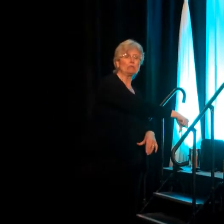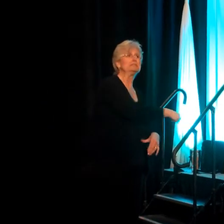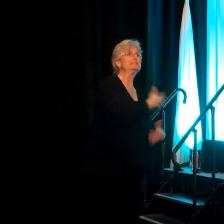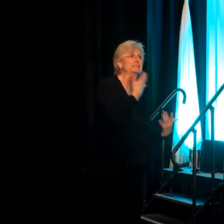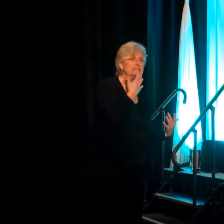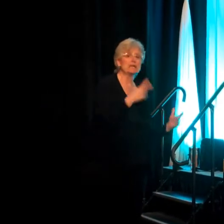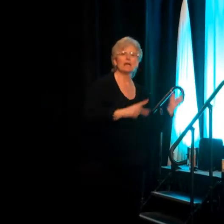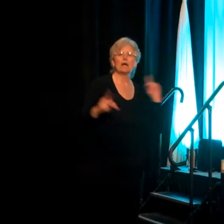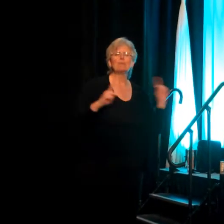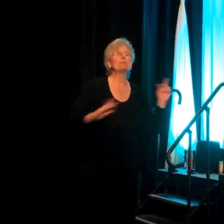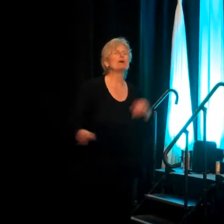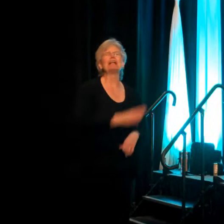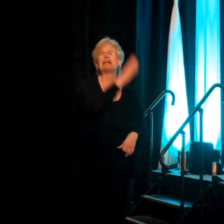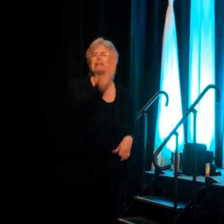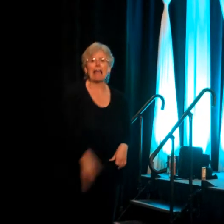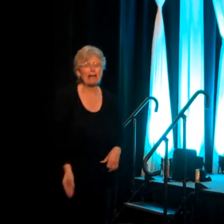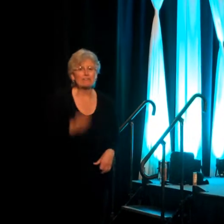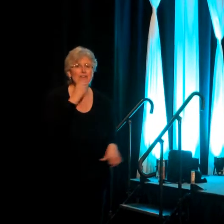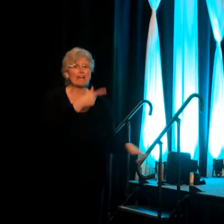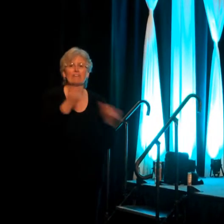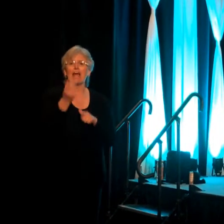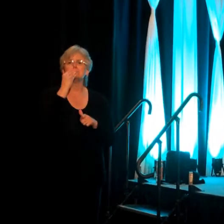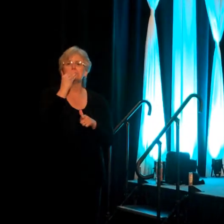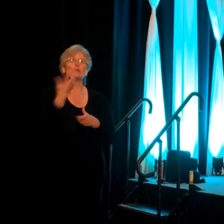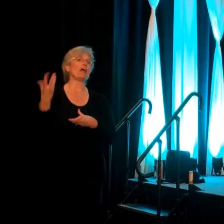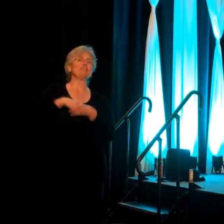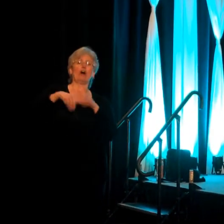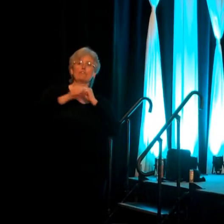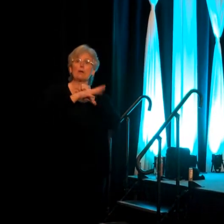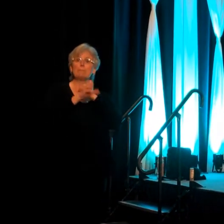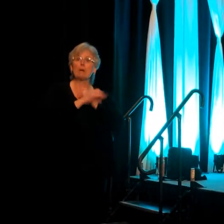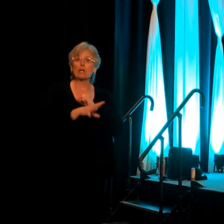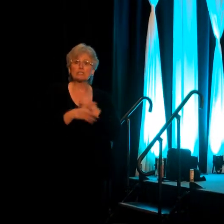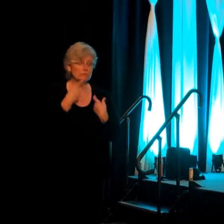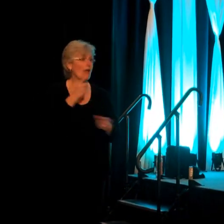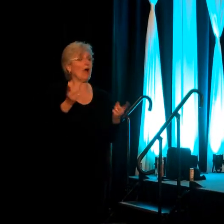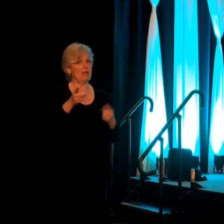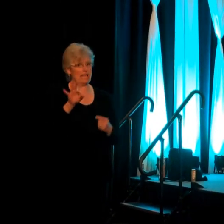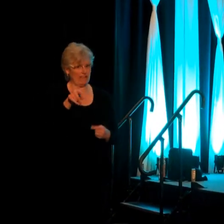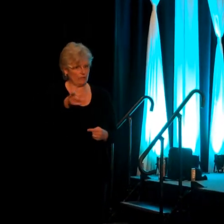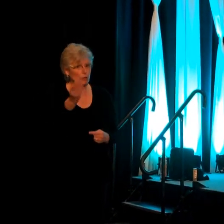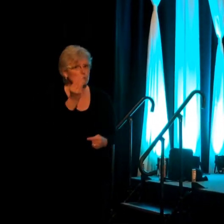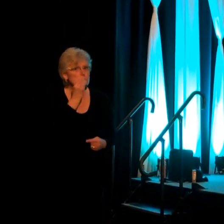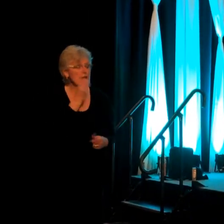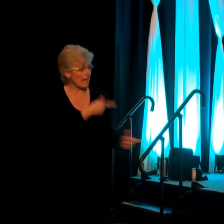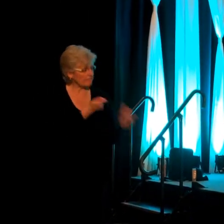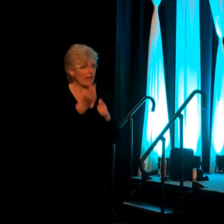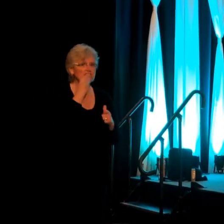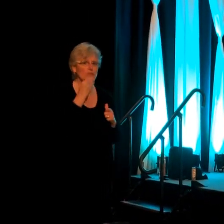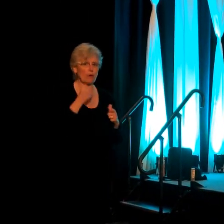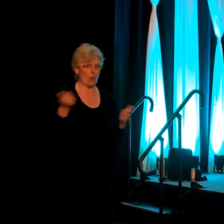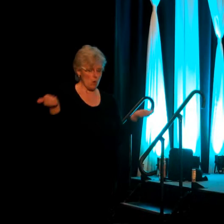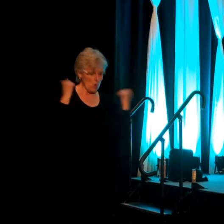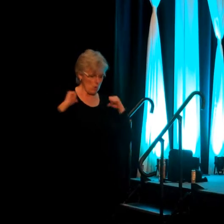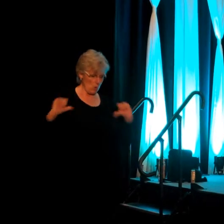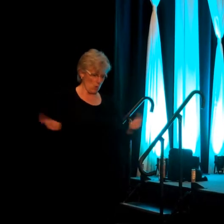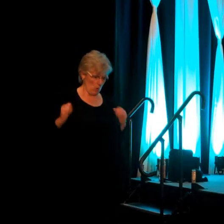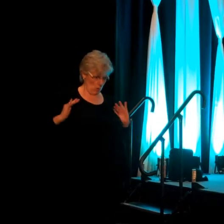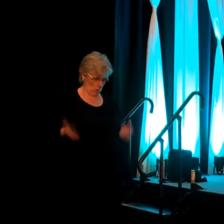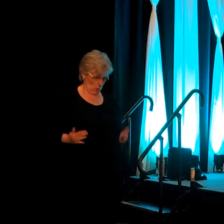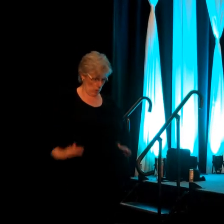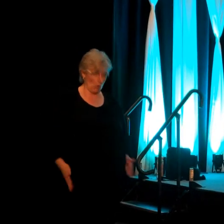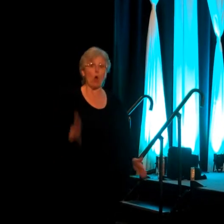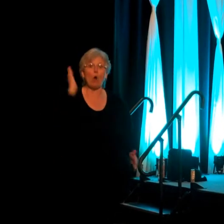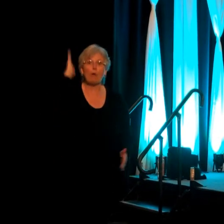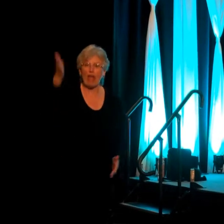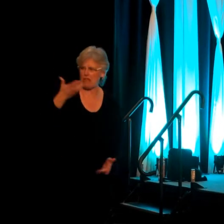eaten in fast food joints posing for commercials to say, if you eat at a fast food joint, this is how you're going to look. You're going to look like